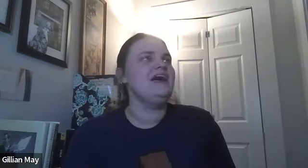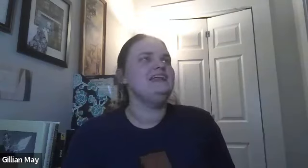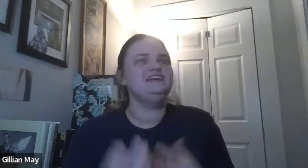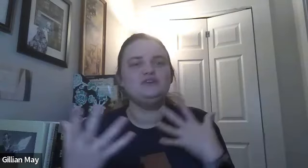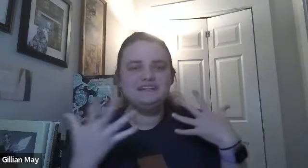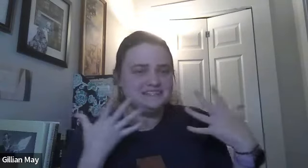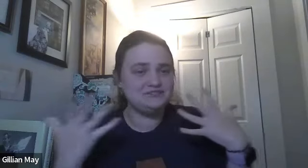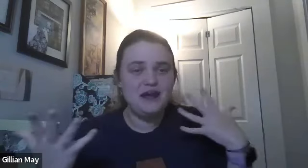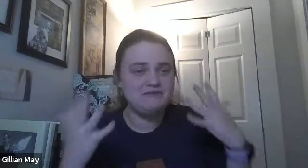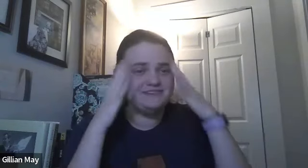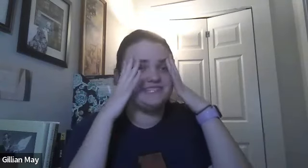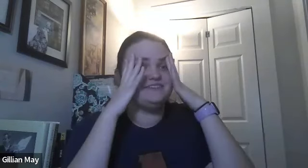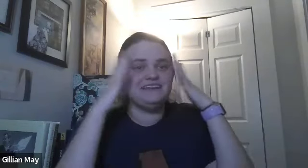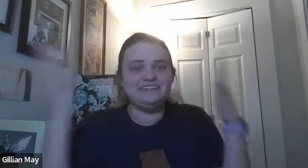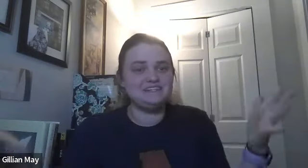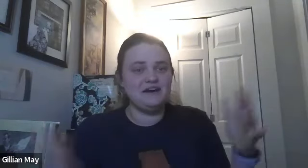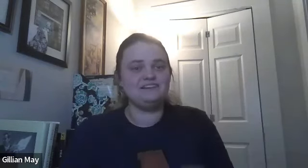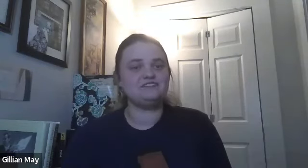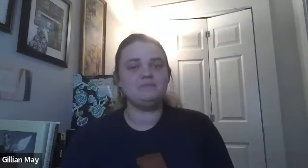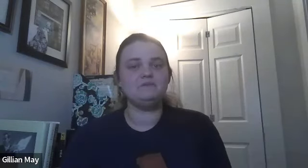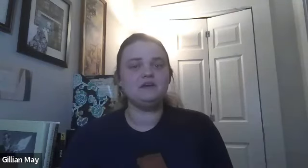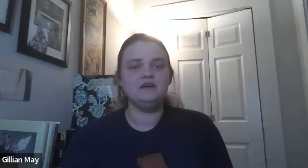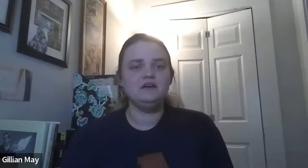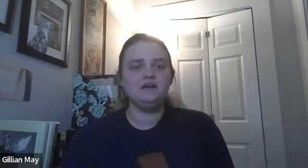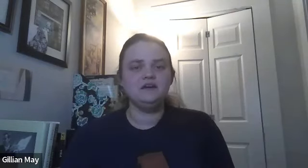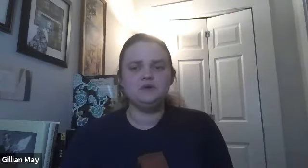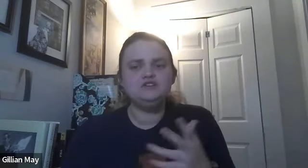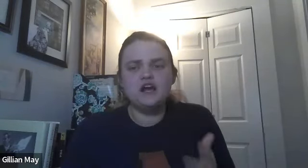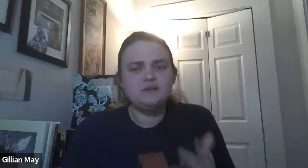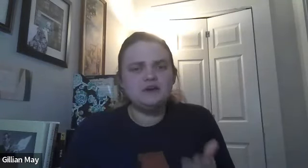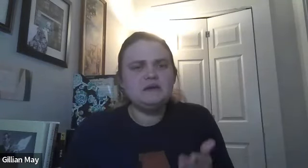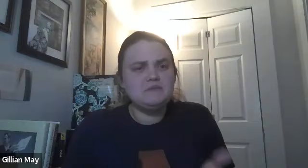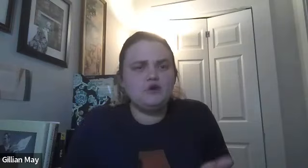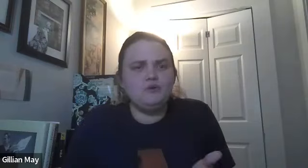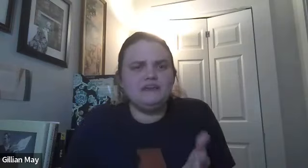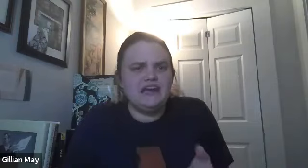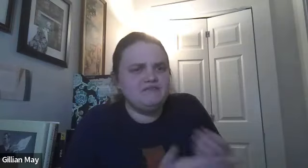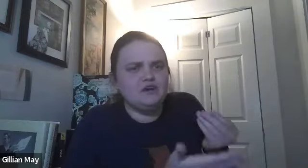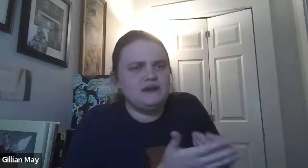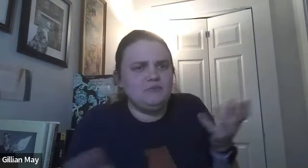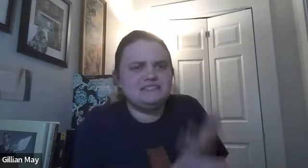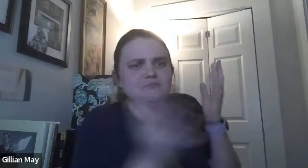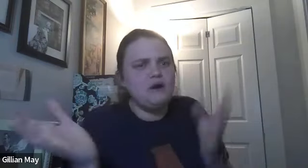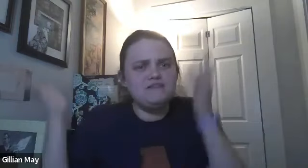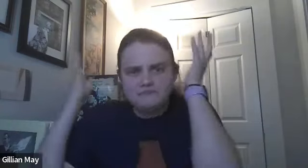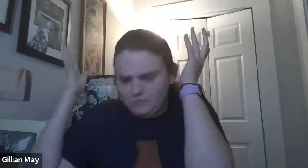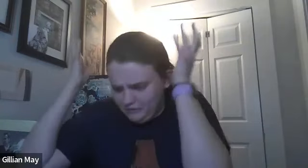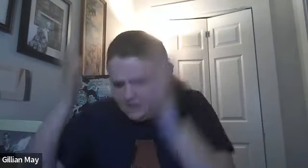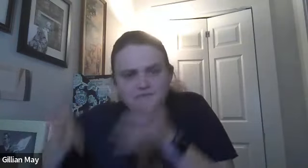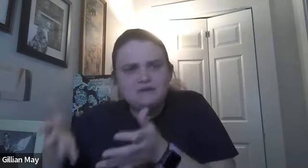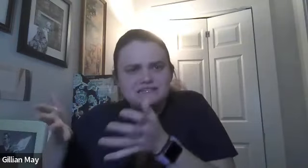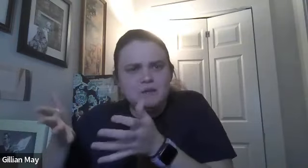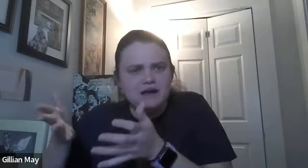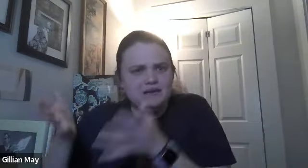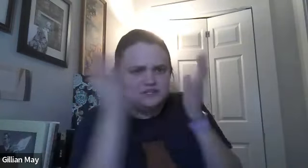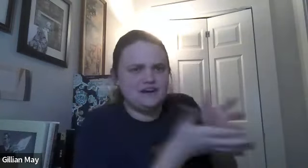And he couldn't describe it. He was sitting there like he didn't know how to describe it. And I'm like, what are you talking about? You being broke, like having no money. What's the point of, wait, you're not focusing on money. We're talking